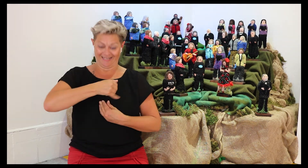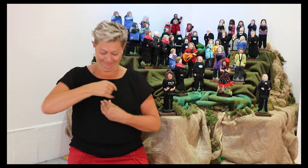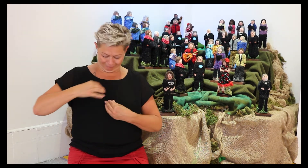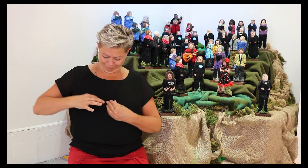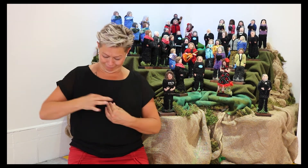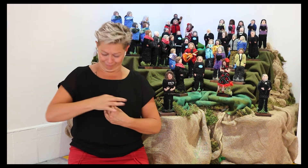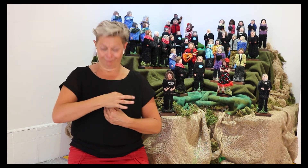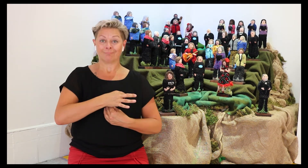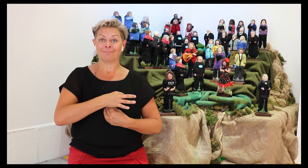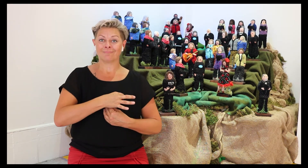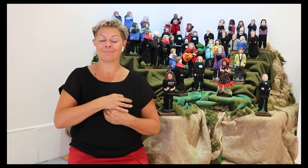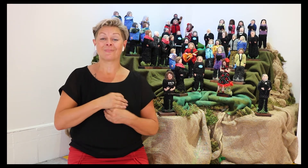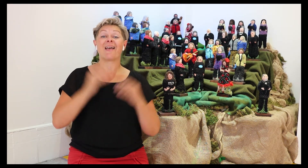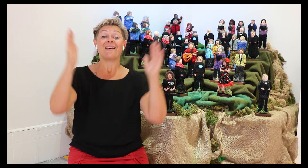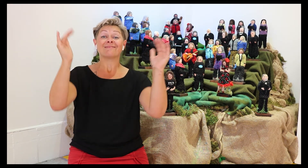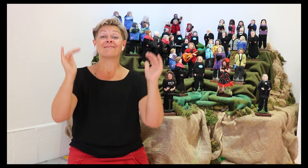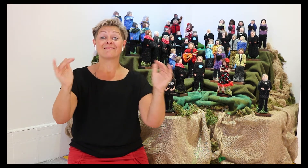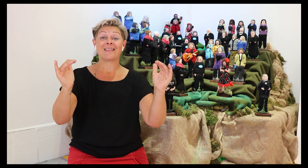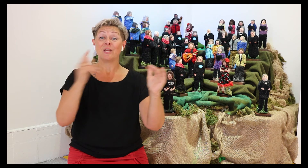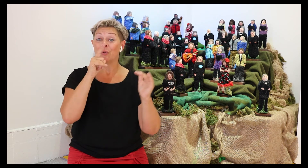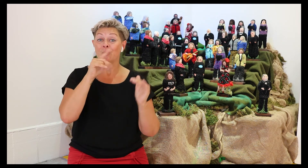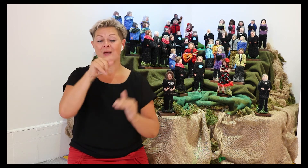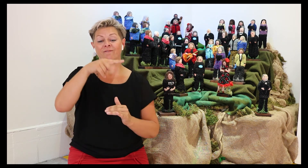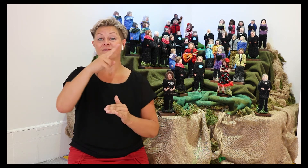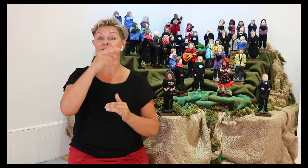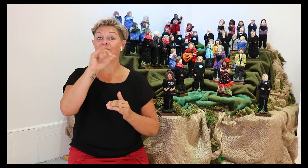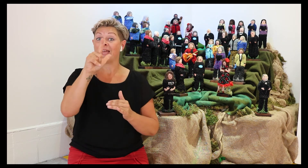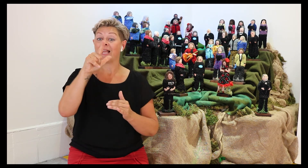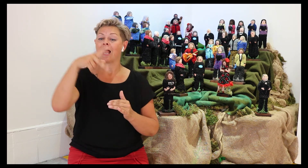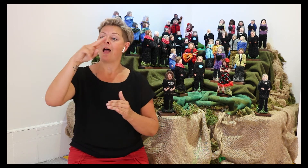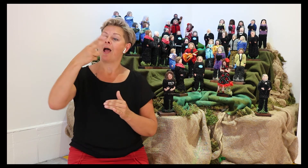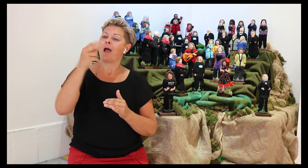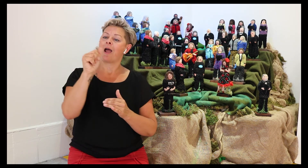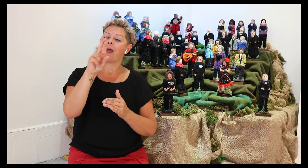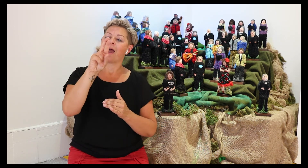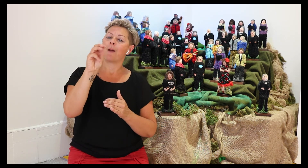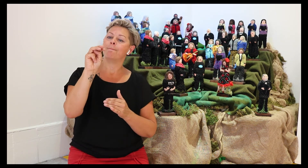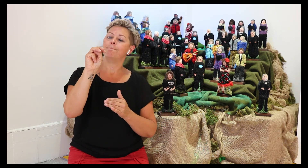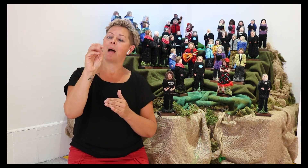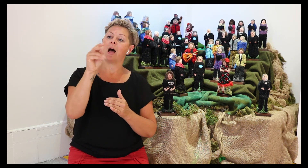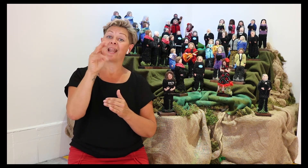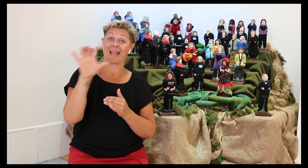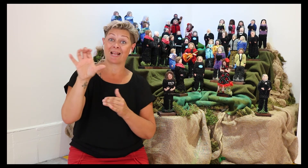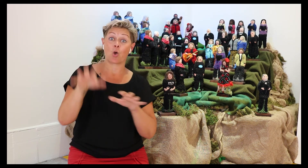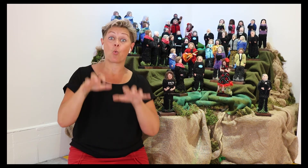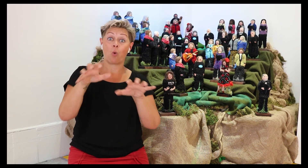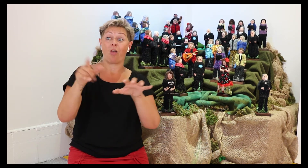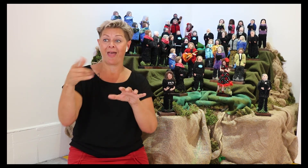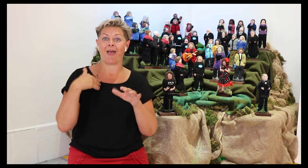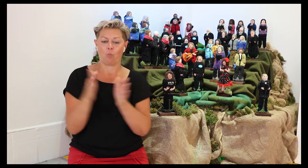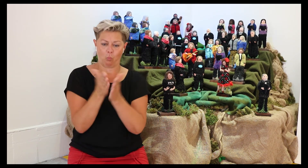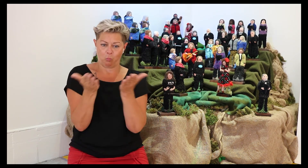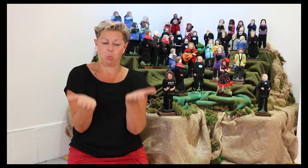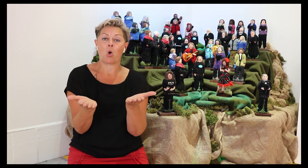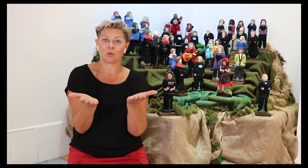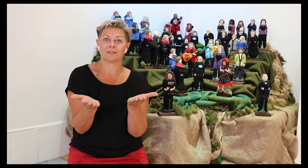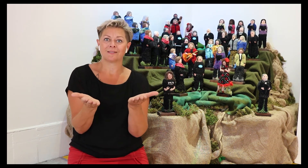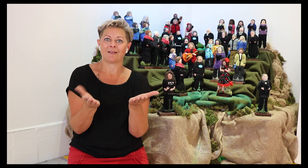it. The next row features the Philharmonic Choir of the Newfoundland Symphony Orchestra holding open books and